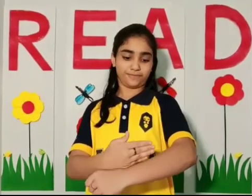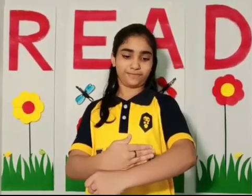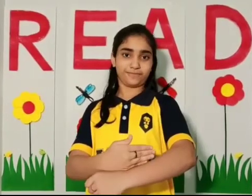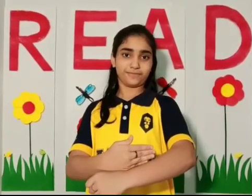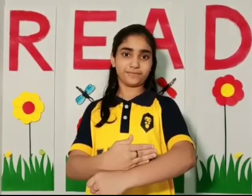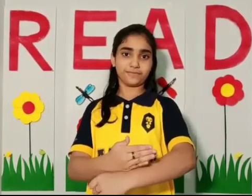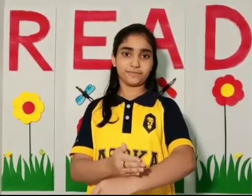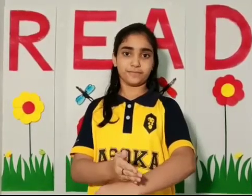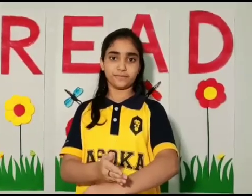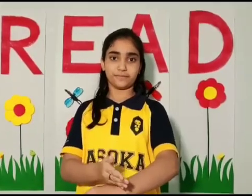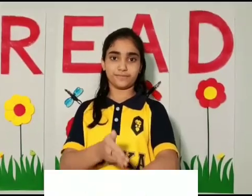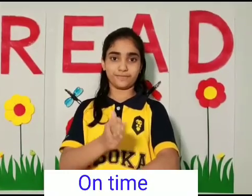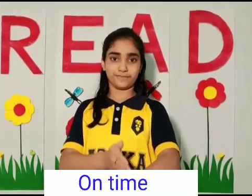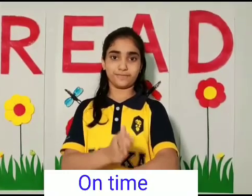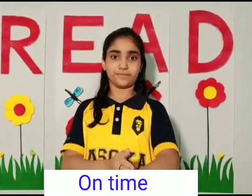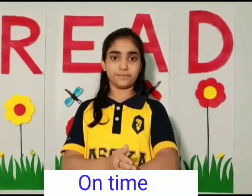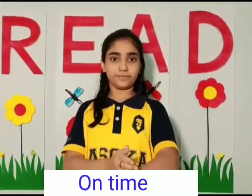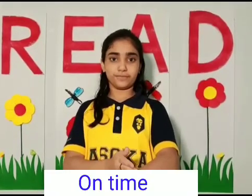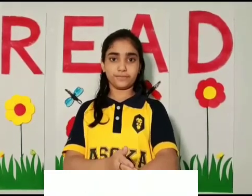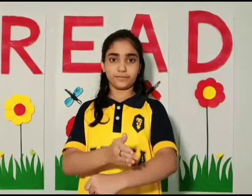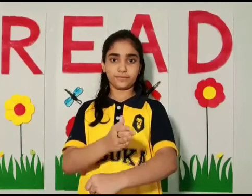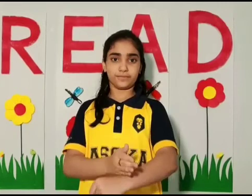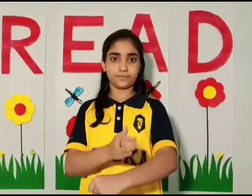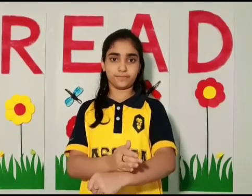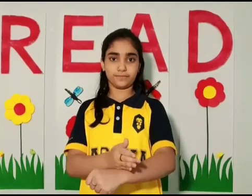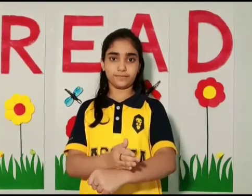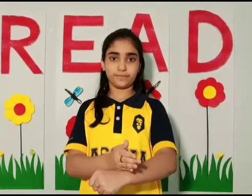early. On time, on time.